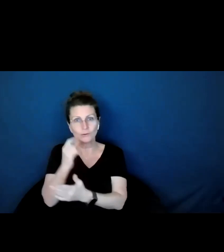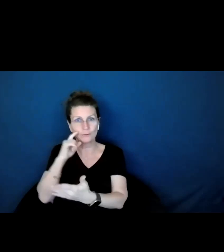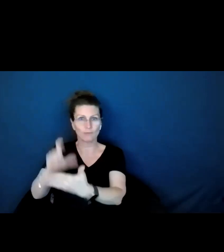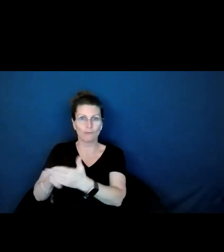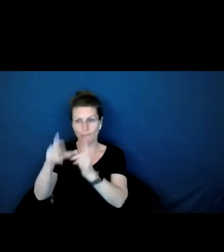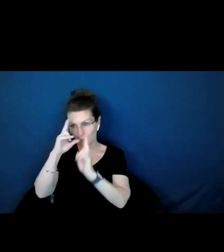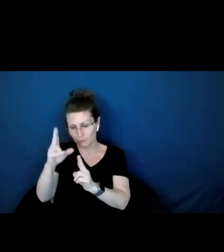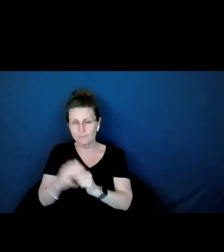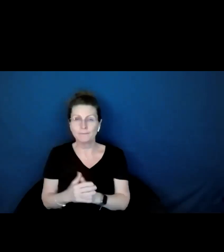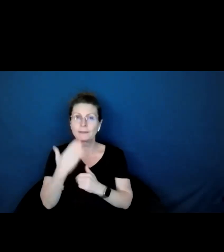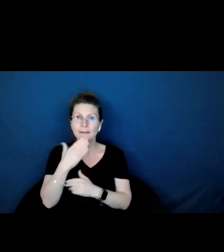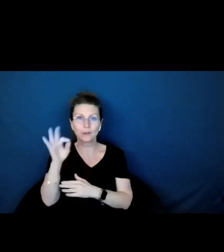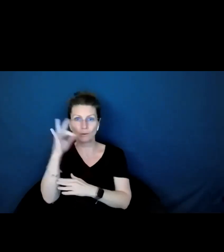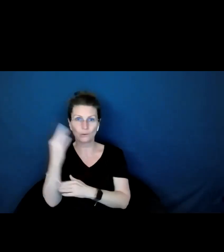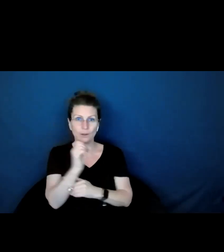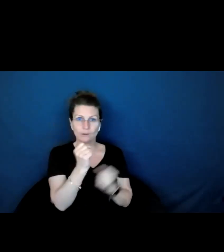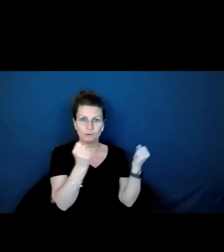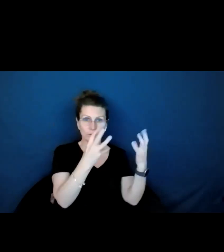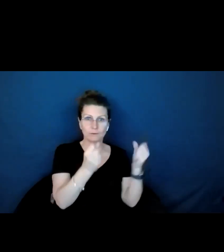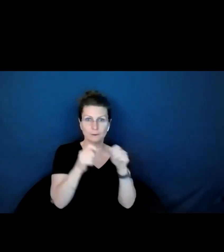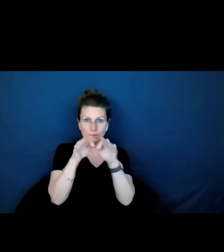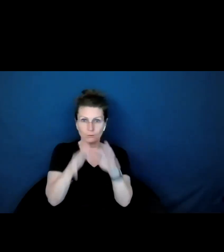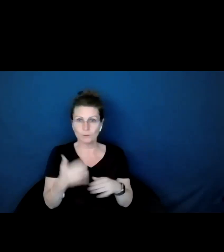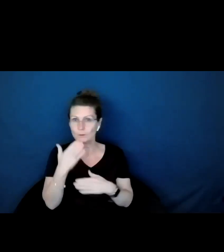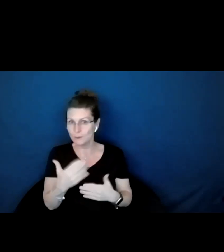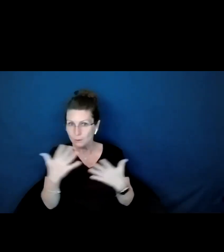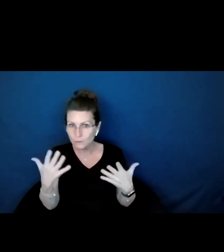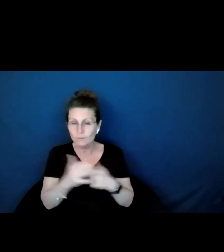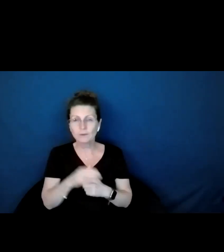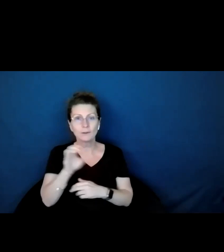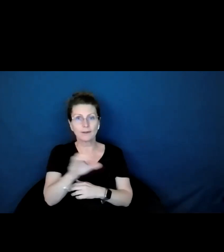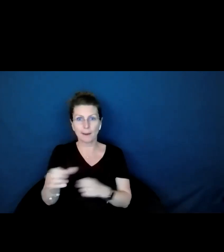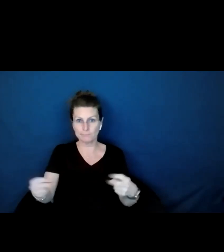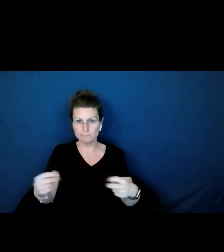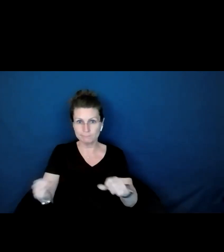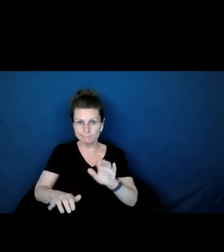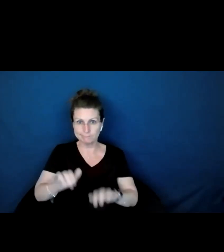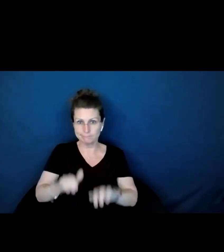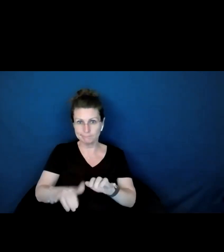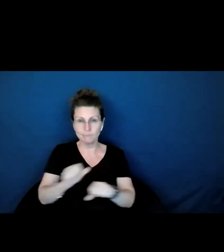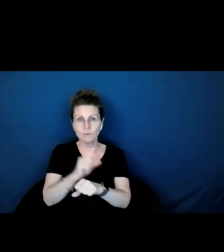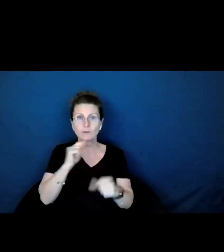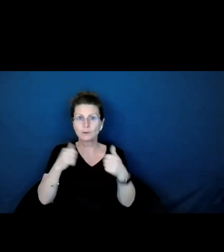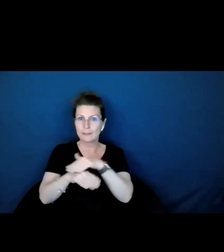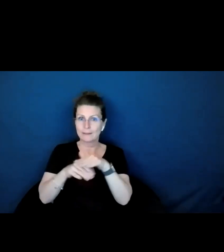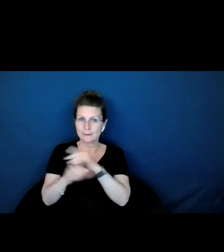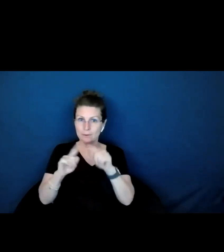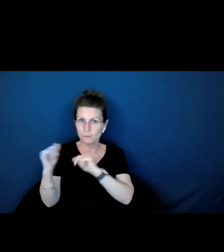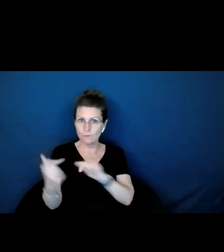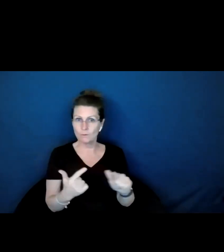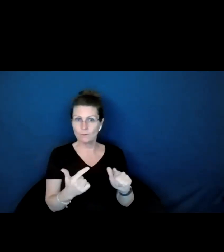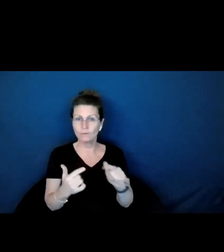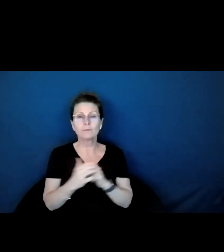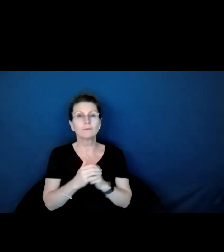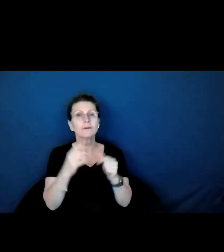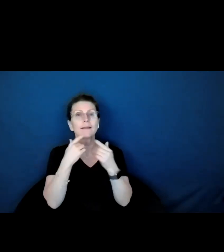to our ASL and French language interpreters, as well as our closed captioners that ensured our event was accessible to all. And thank you to all